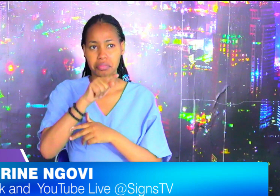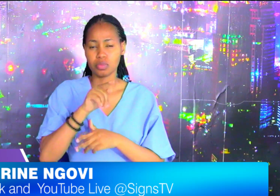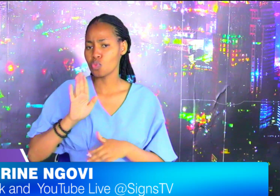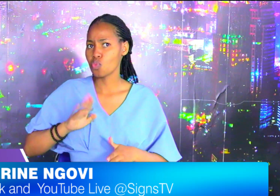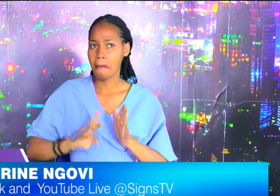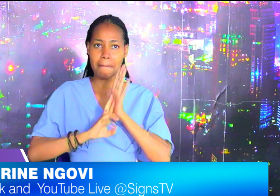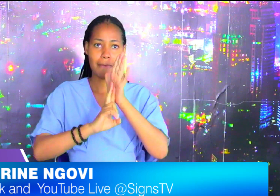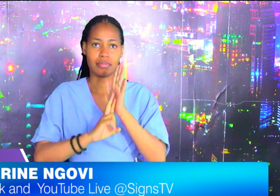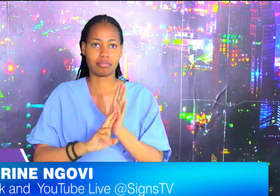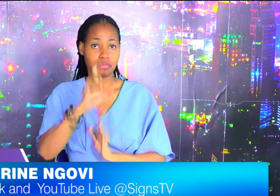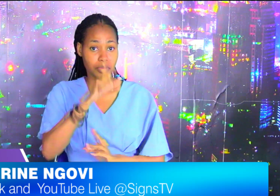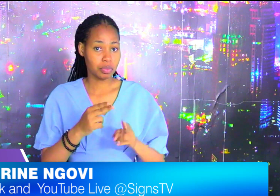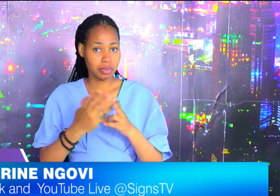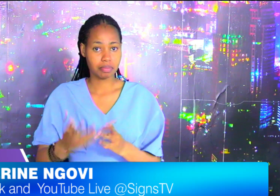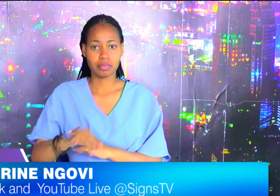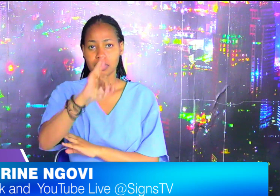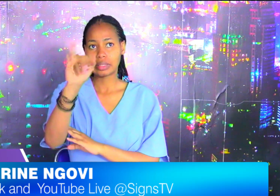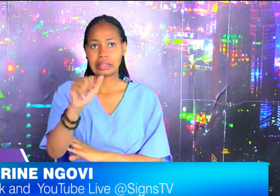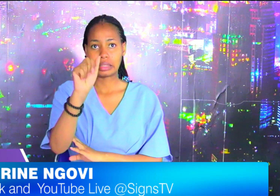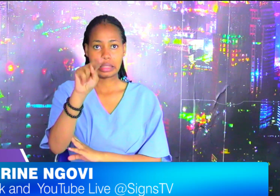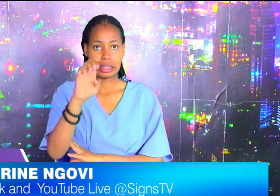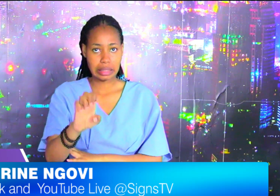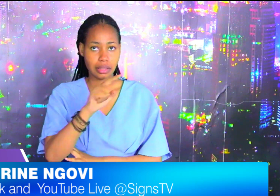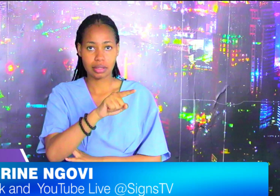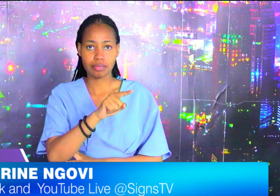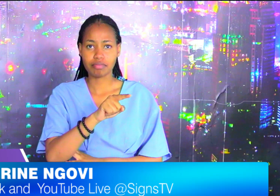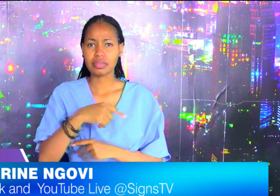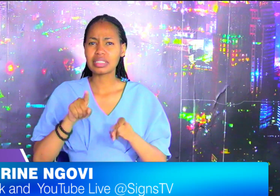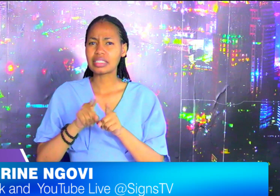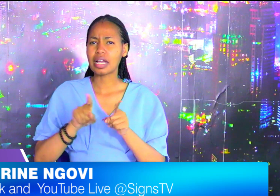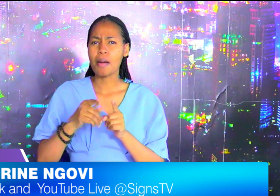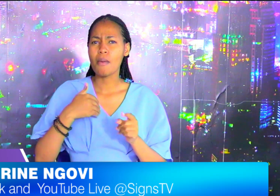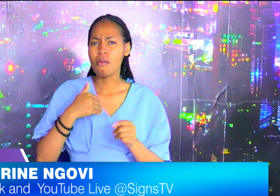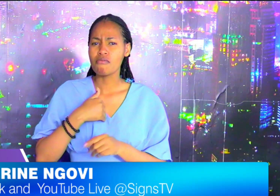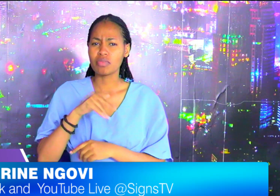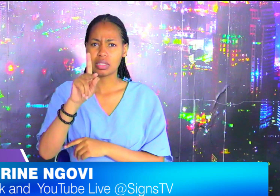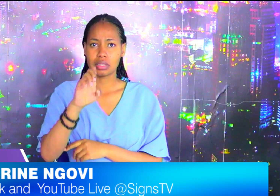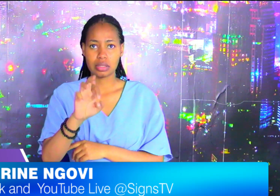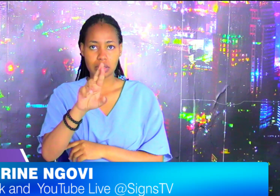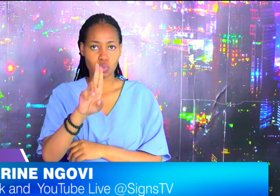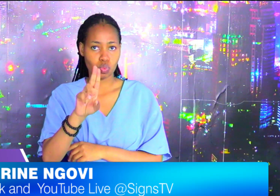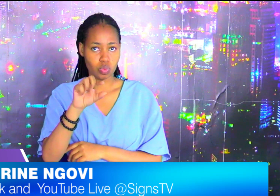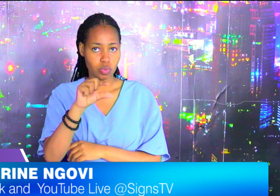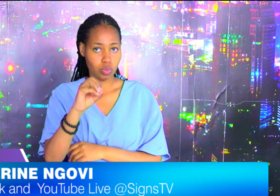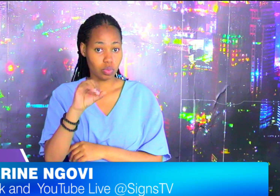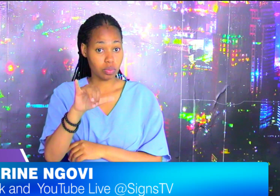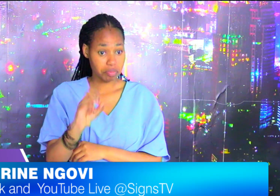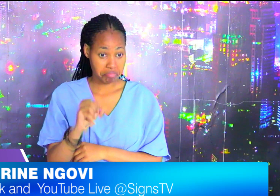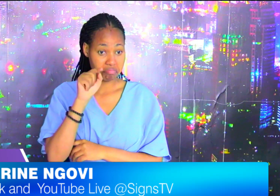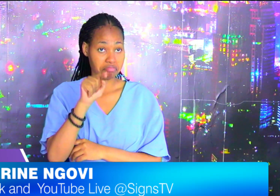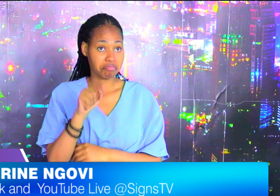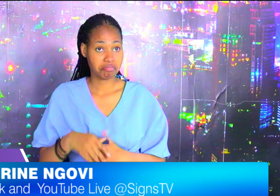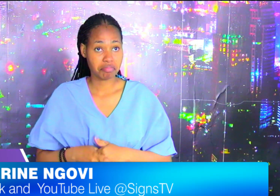Have condemned the attack on Kirinyaga woman representative Jane Njeri Maina by a mob in Kerugoya.